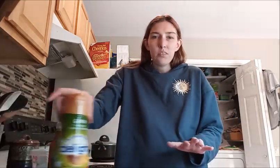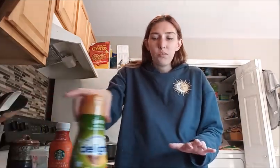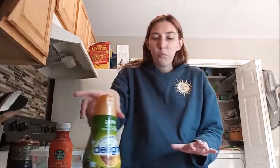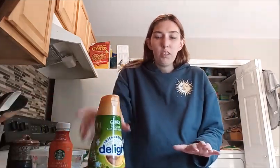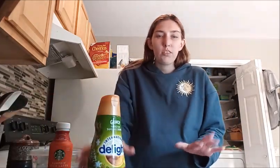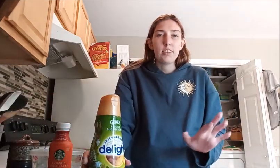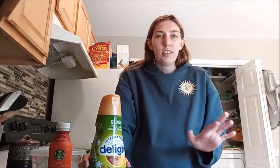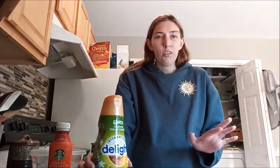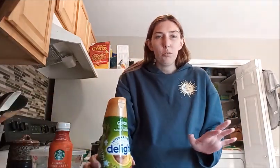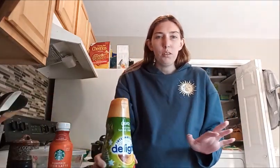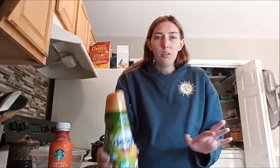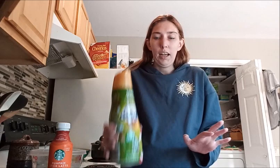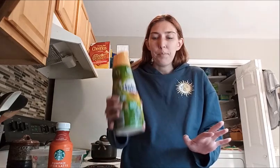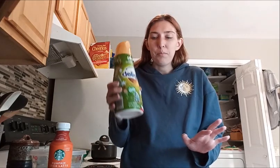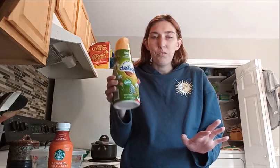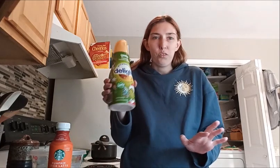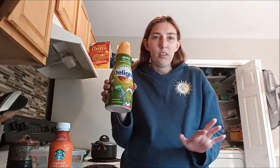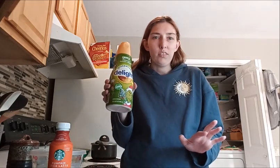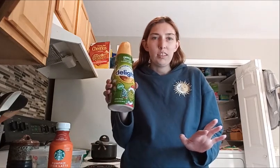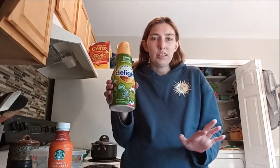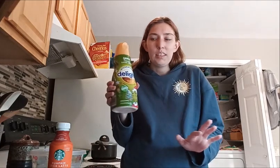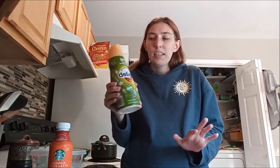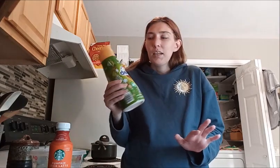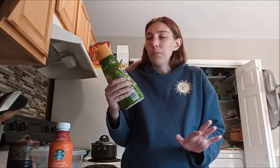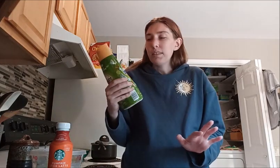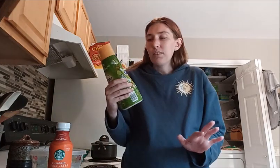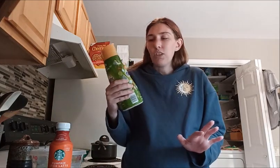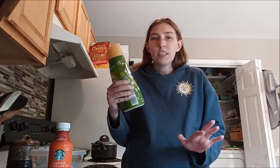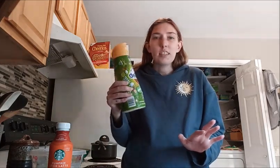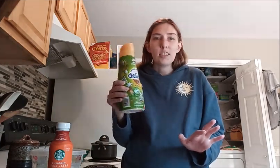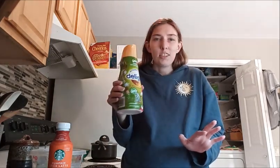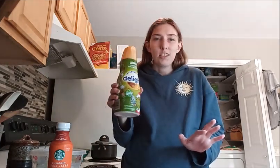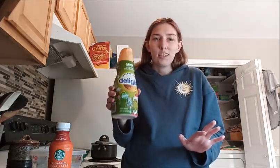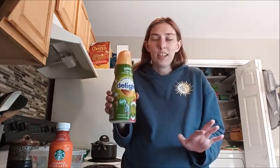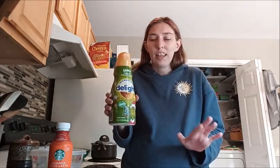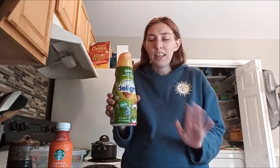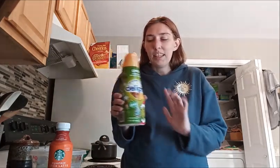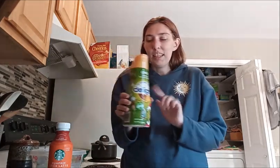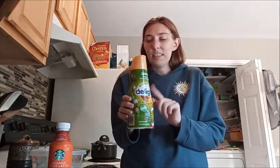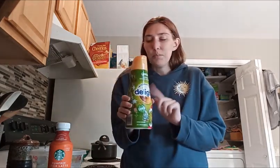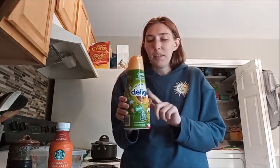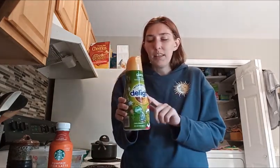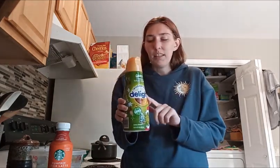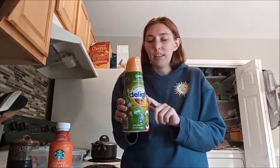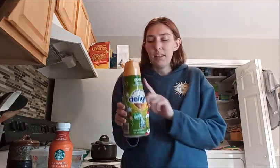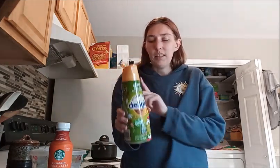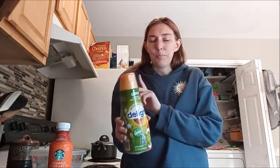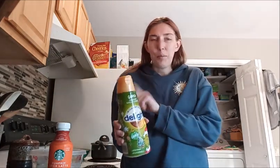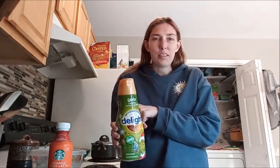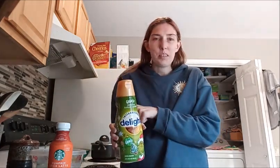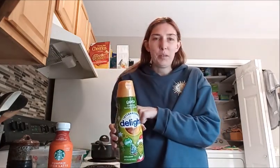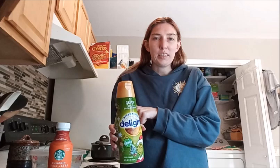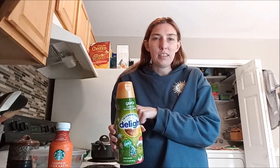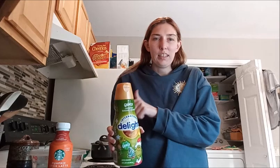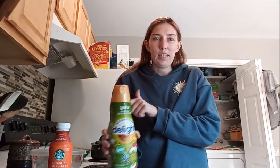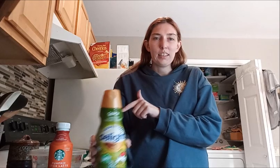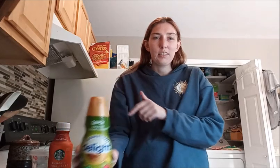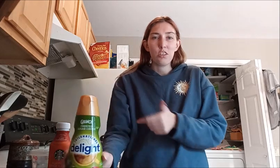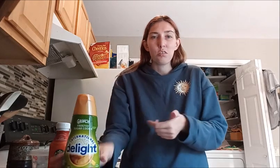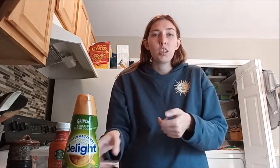for whatever reason, I don't know what happened, but for whatever reason, with the frosted sugar cookie, this made the pumpkin spice and that just